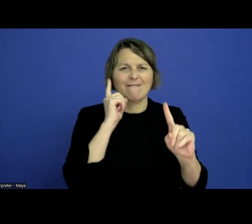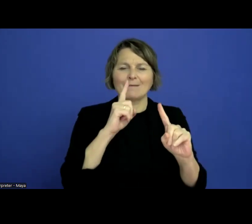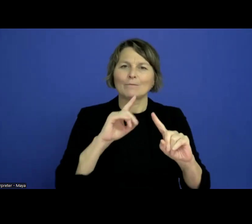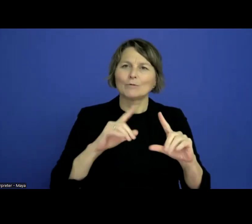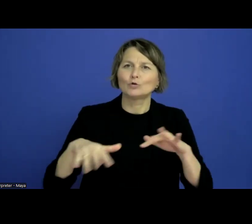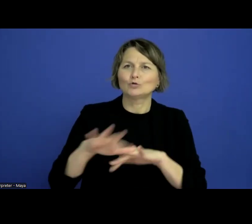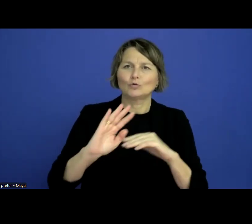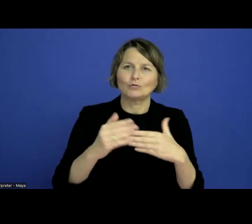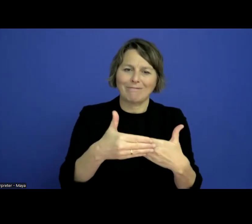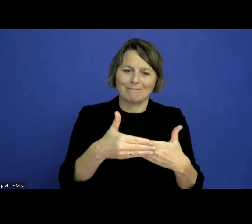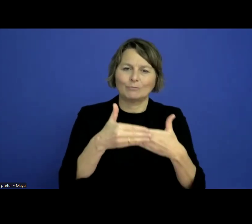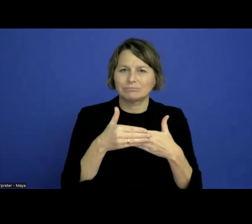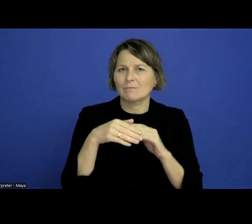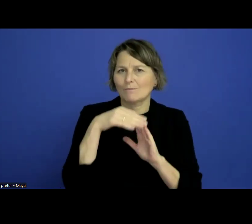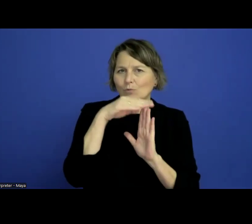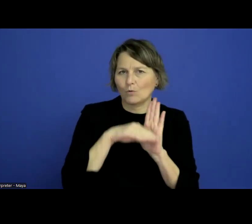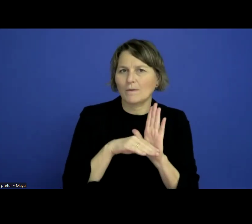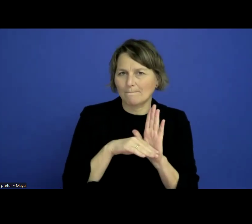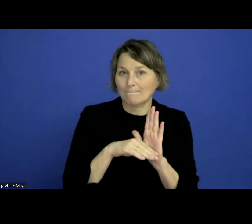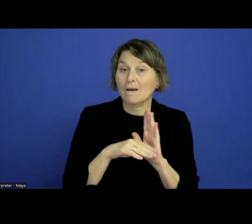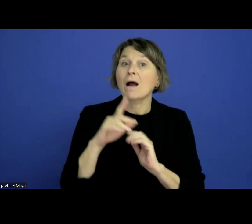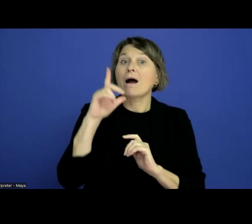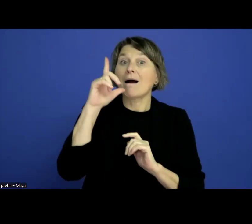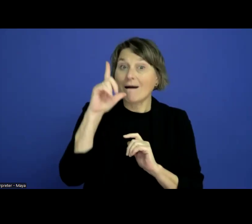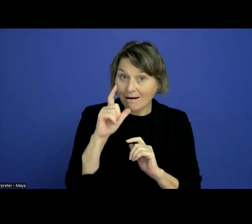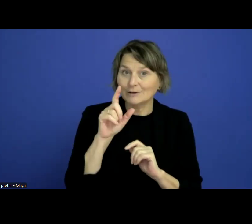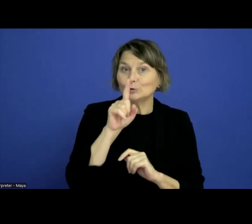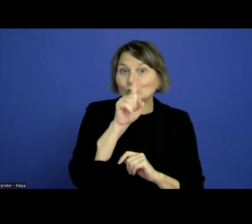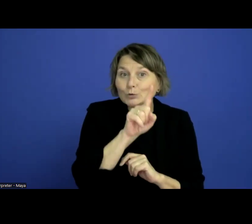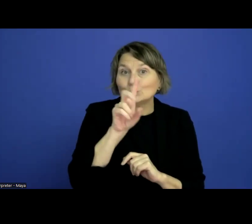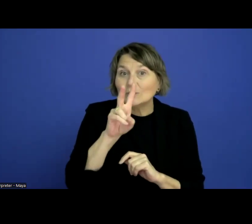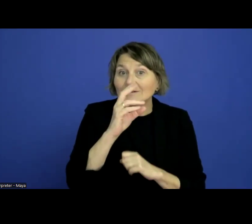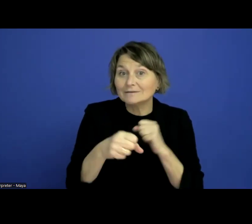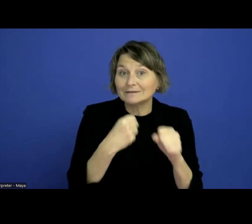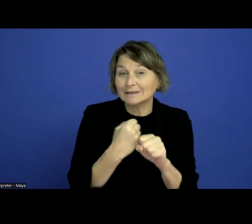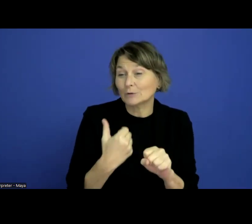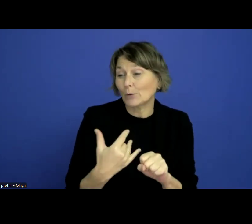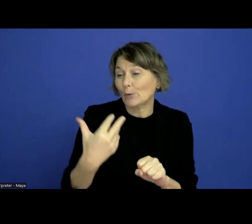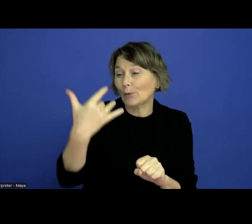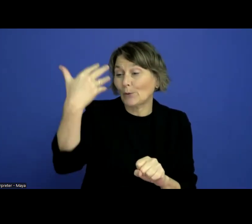that was 12 years ago. And we got inspiration from ILO